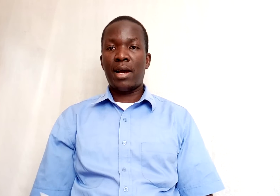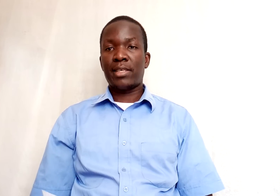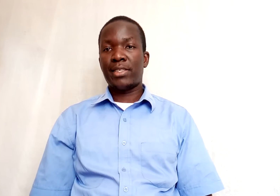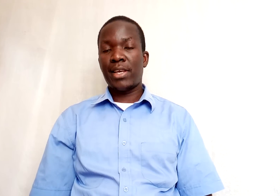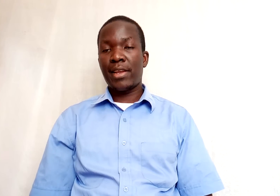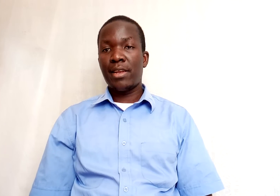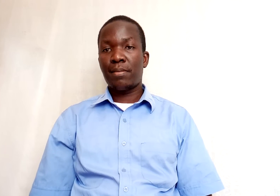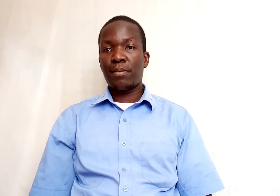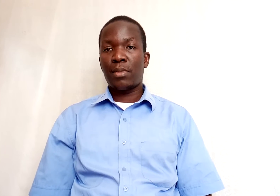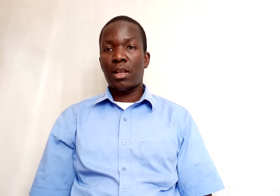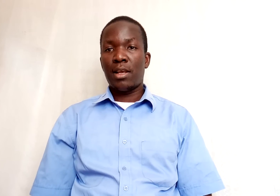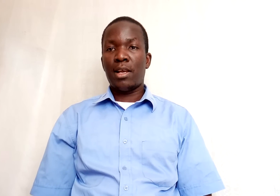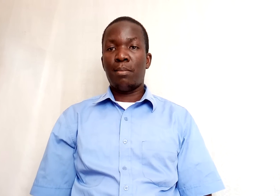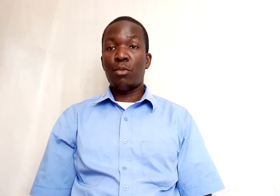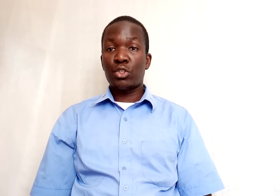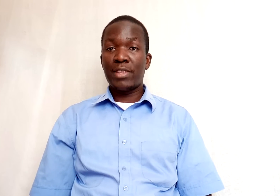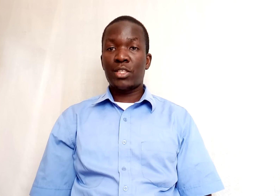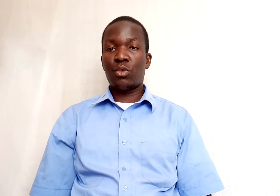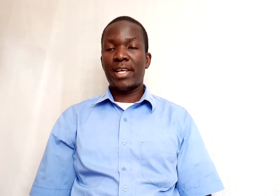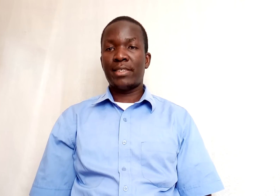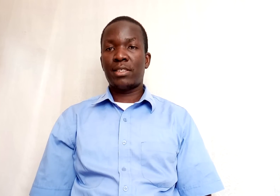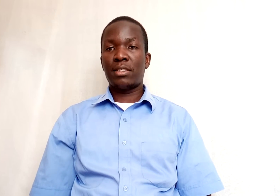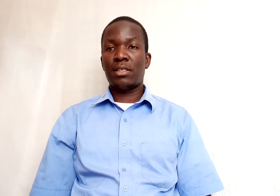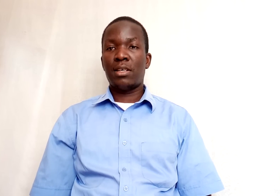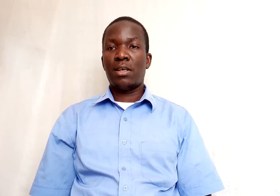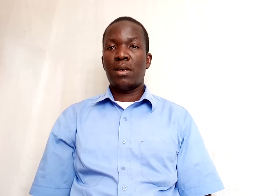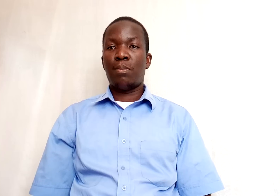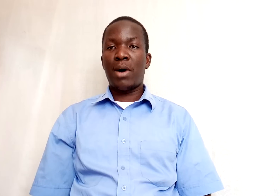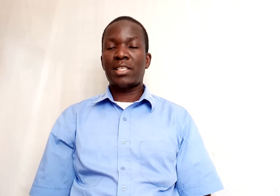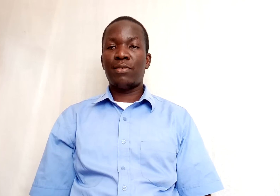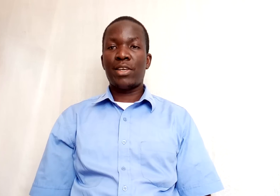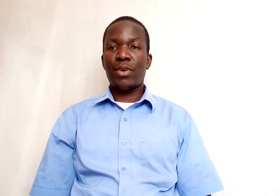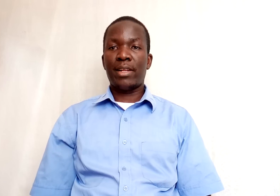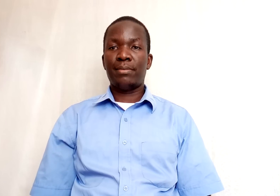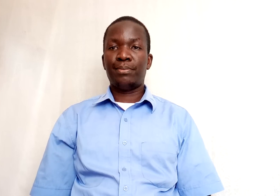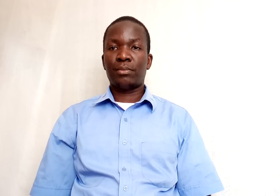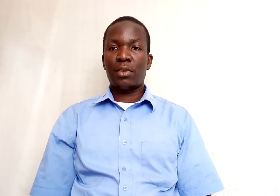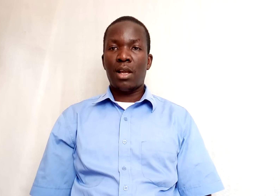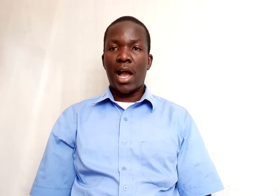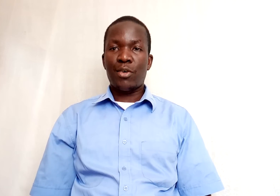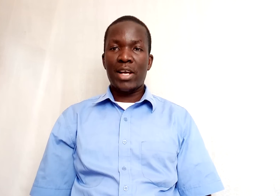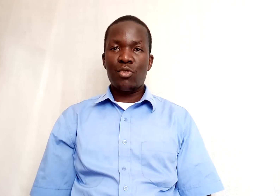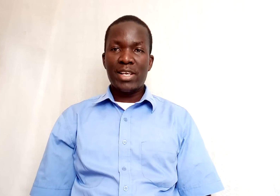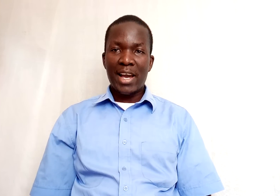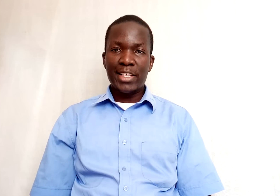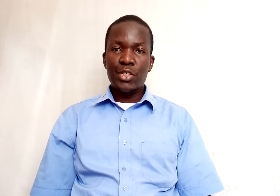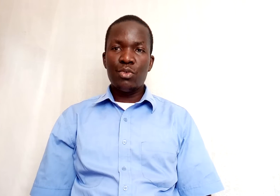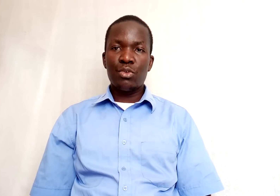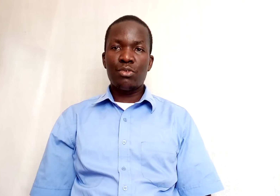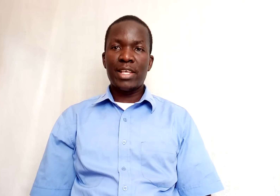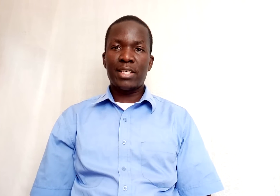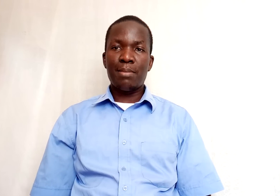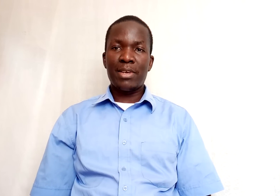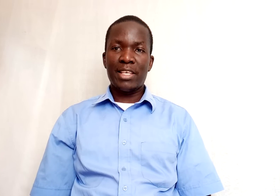I said, most of the students passed very well. And I want to encourage you to do the same in this